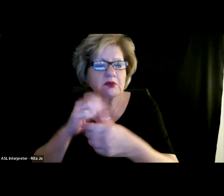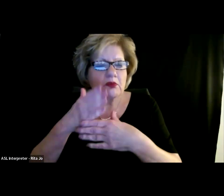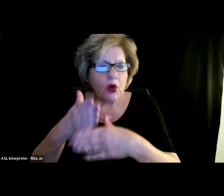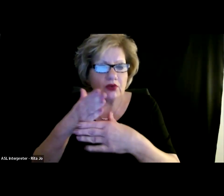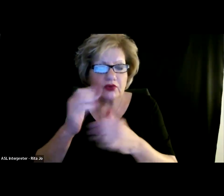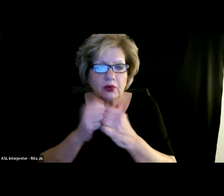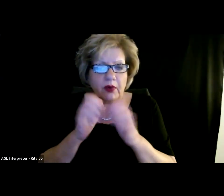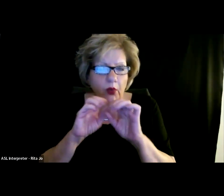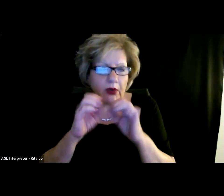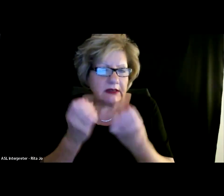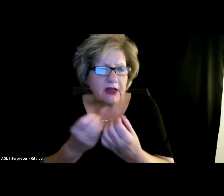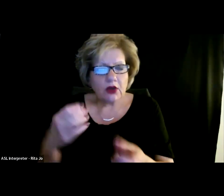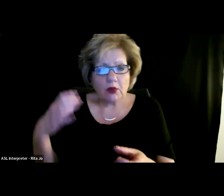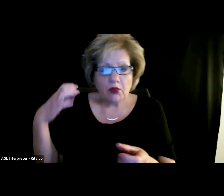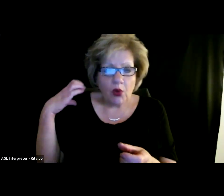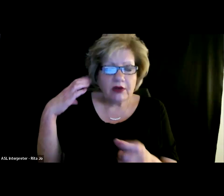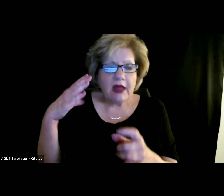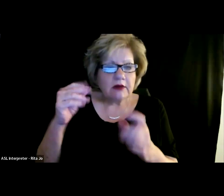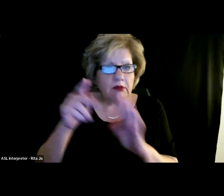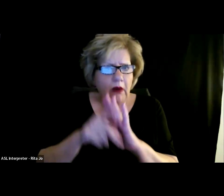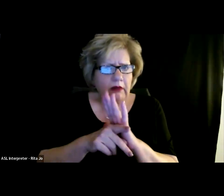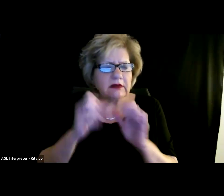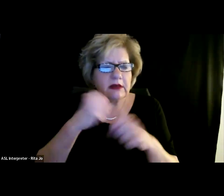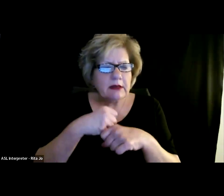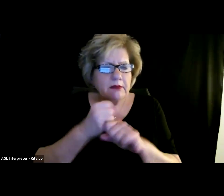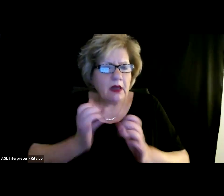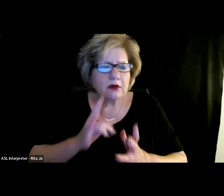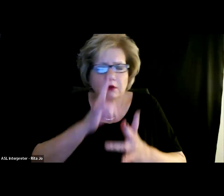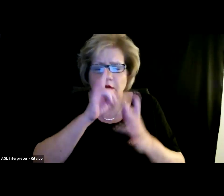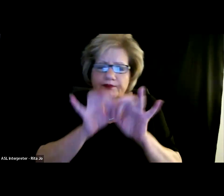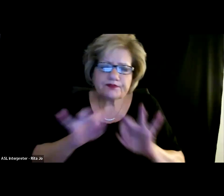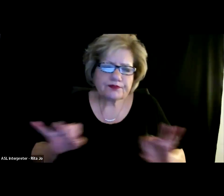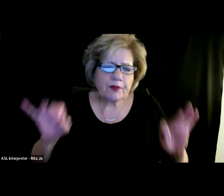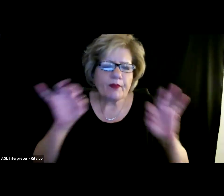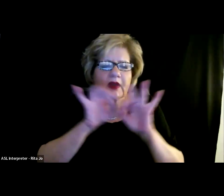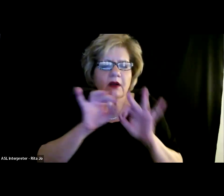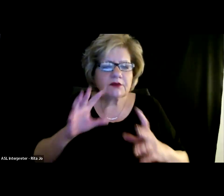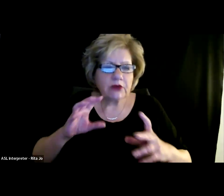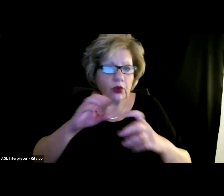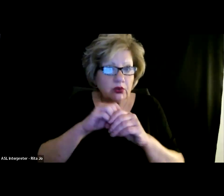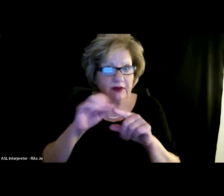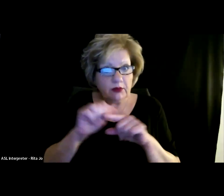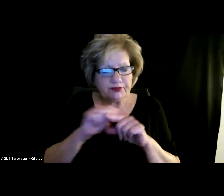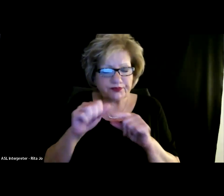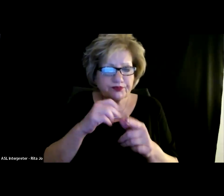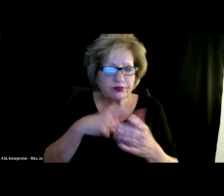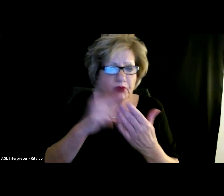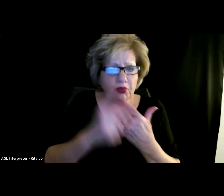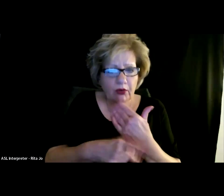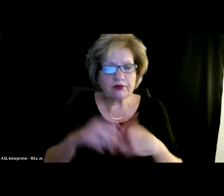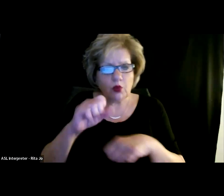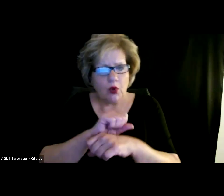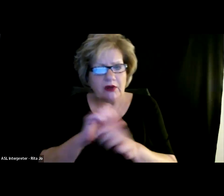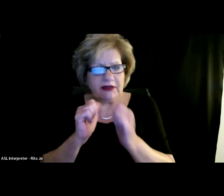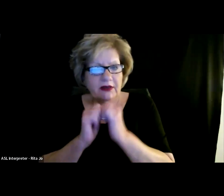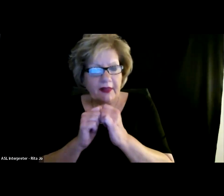organizations, employers, and policymakers are vital for creating and sustaining inclusive apprenticeship programs. By working together, we can share